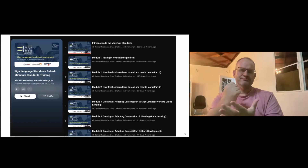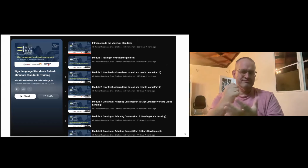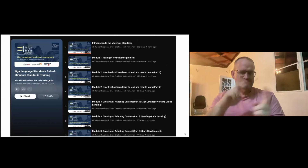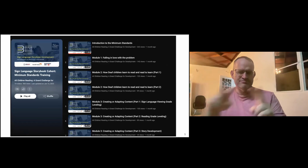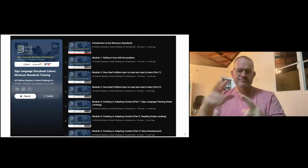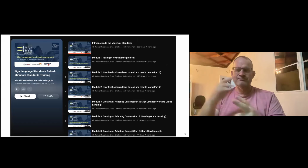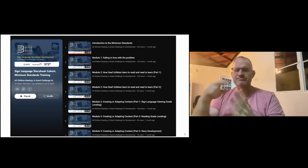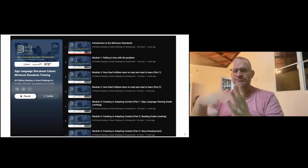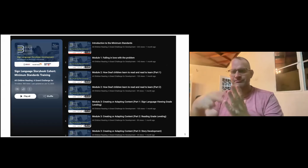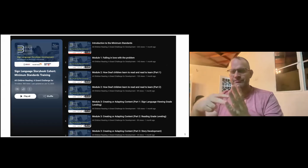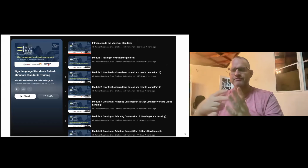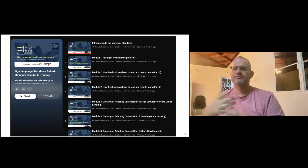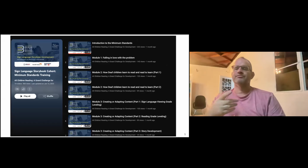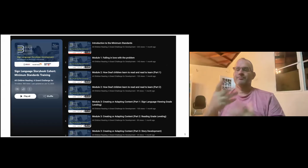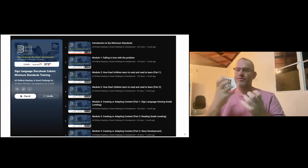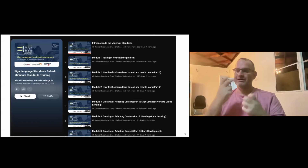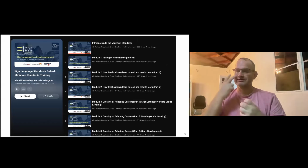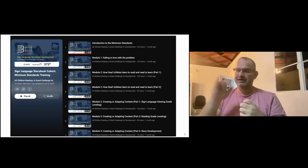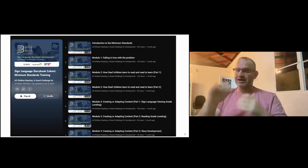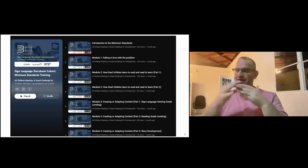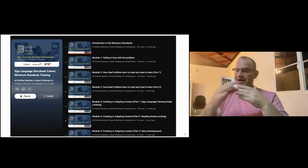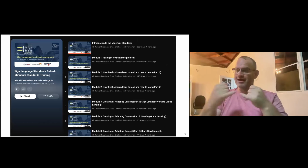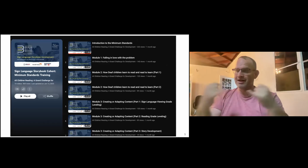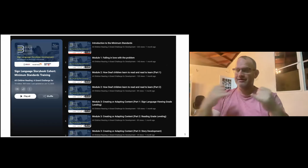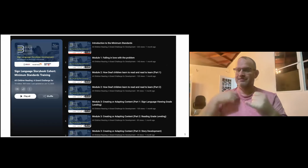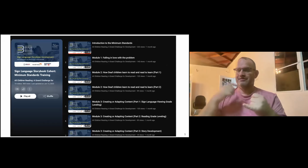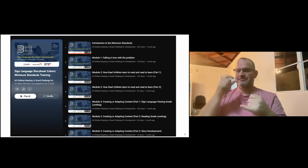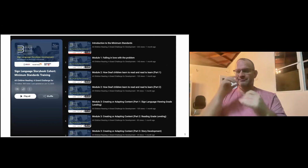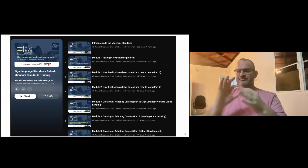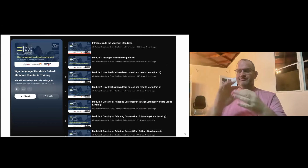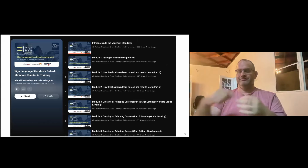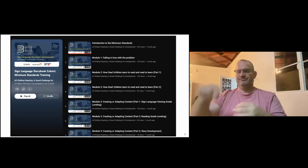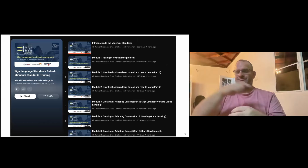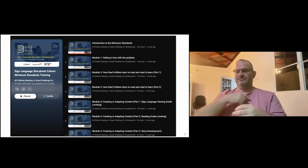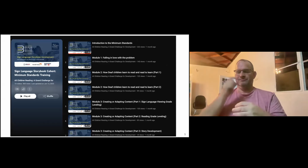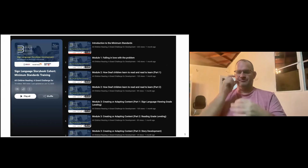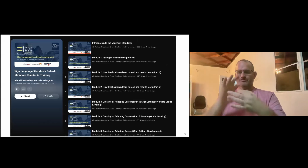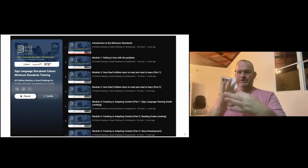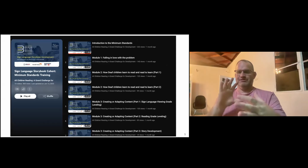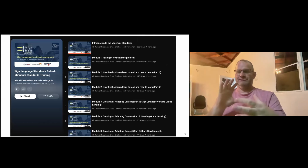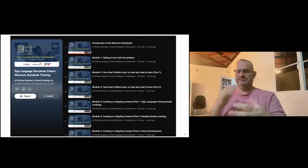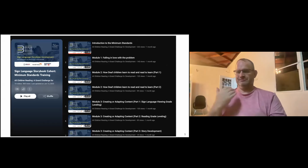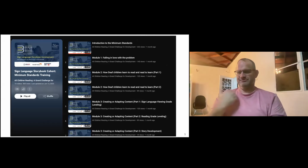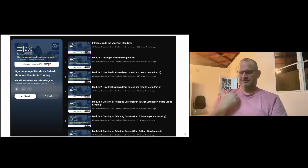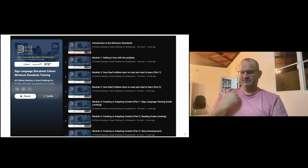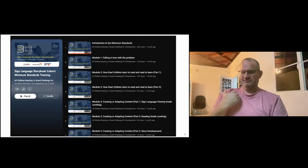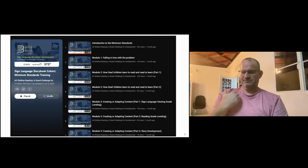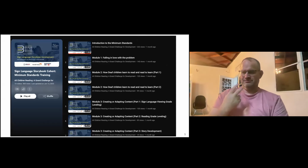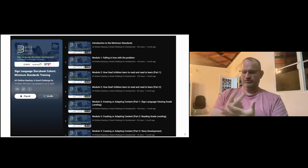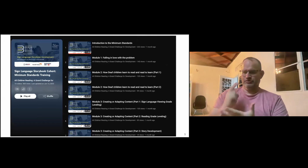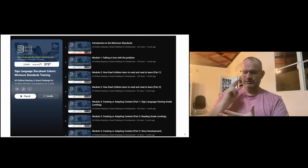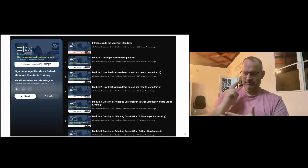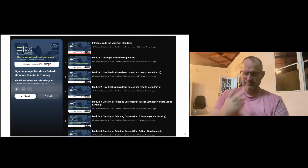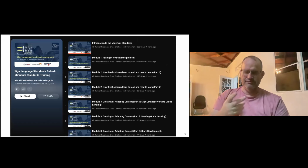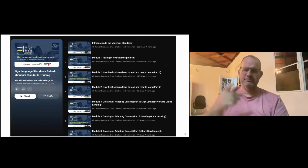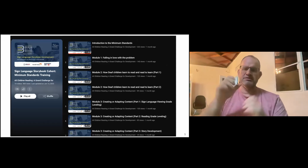Okay, all of these resources are currently available. You can take a look at them and see what's there. If you'd like to look at the guidelines that I've been talking about, those